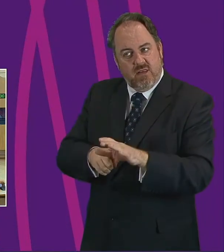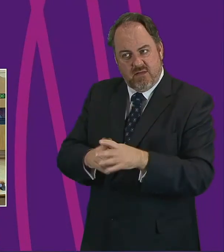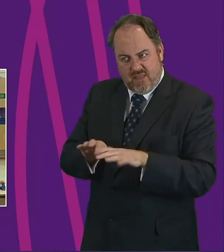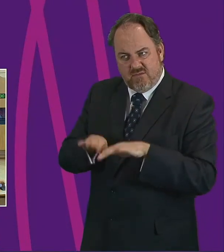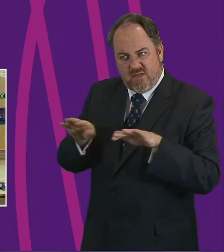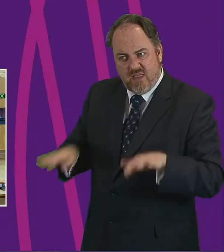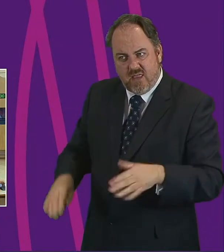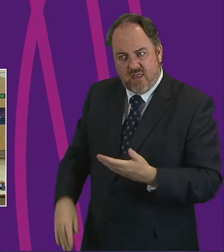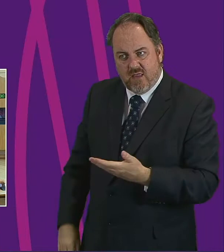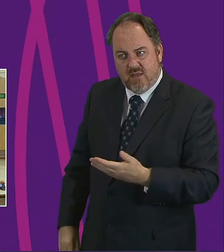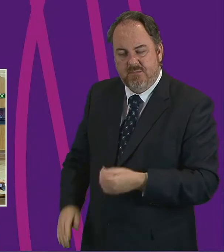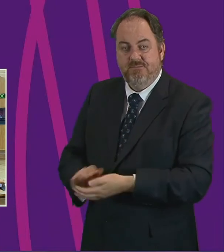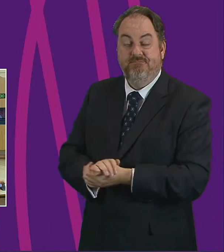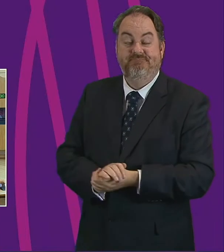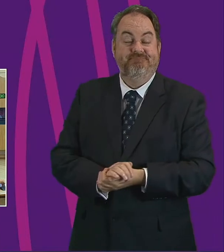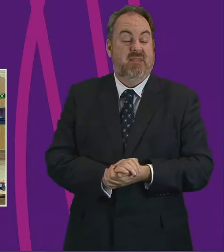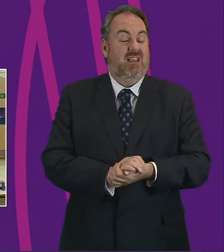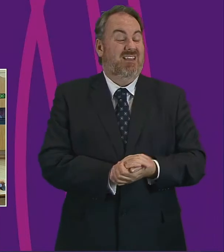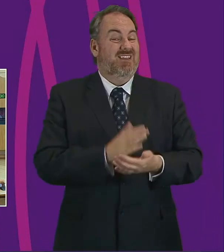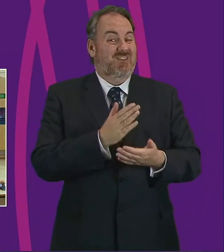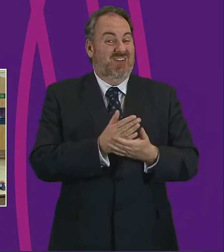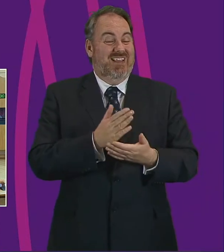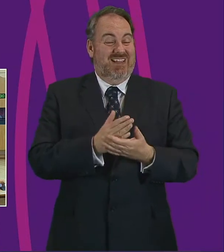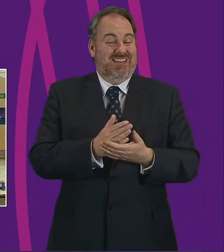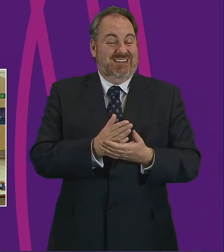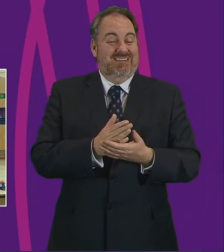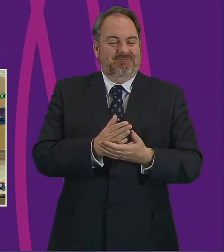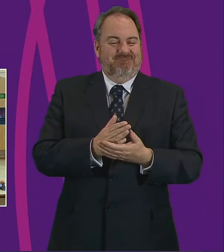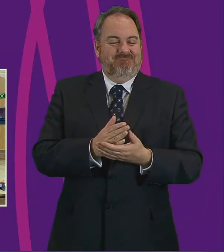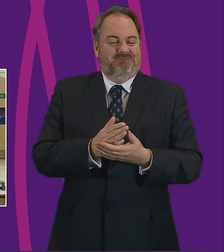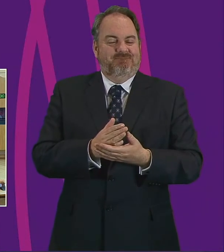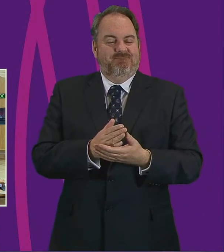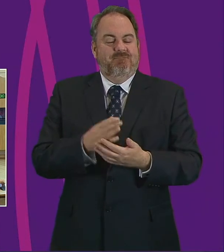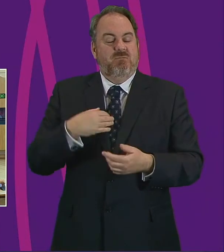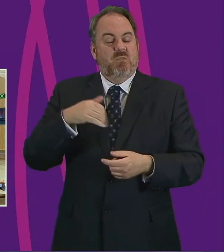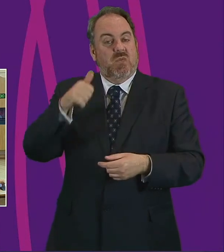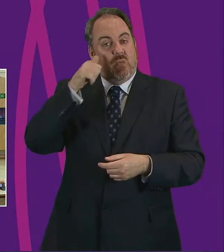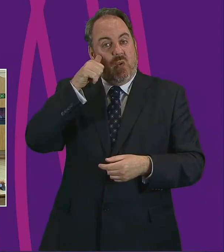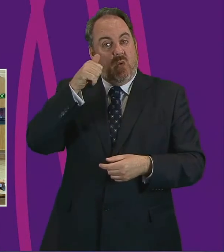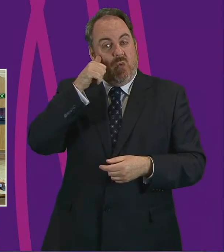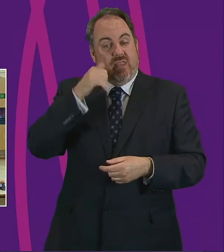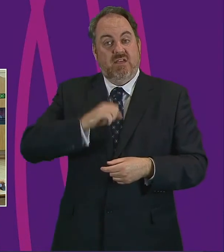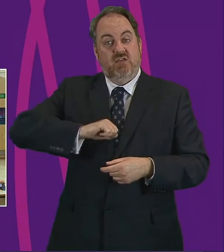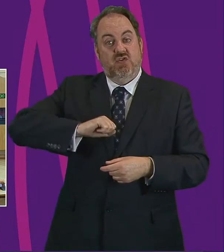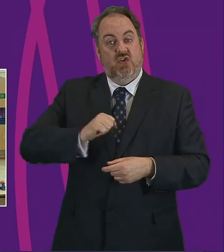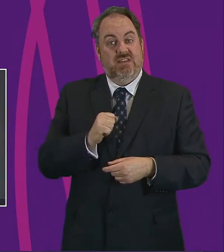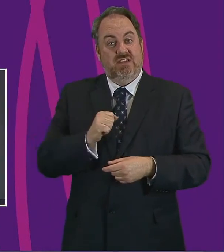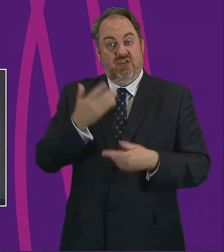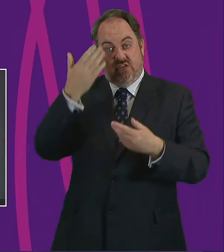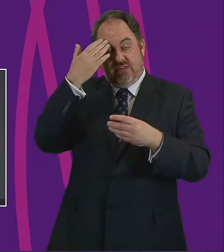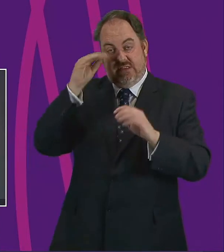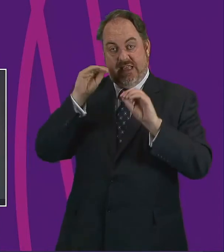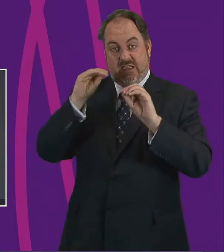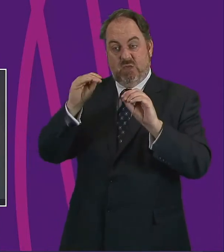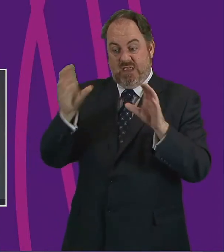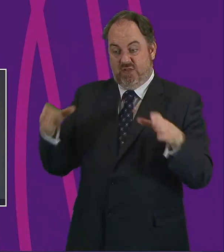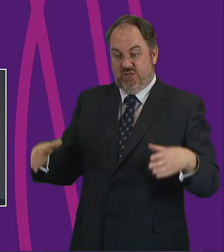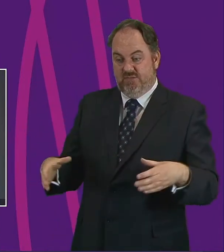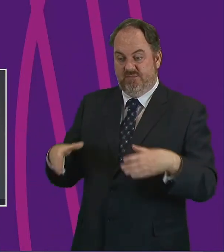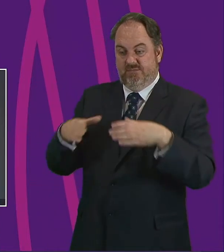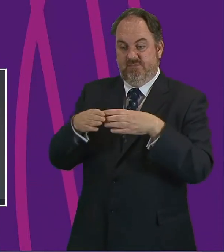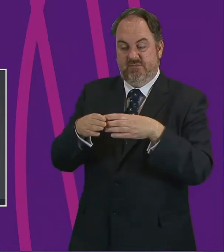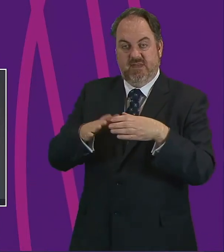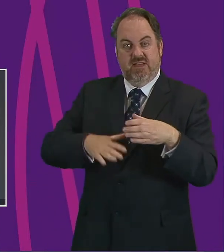Presiding Officer, there's a general view within Scottish education of the importance of us